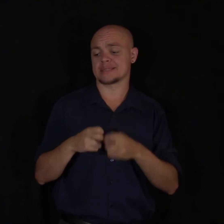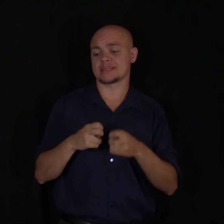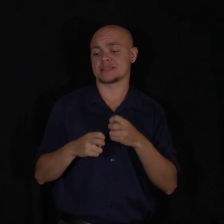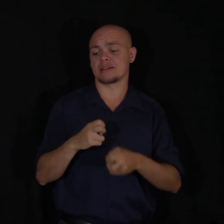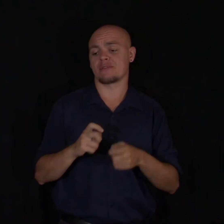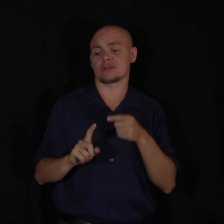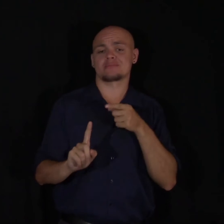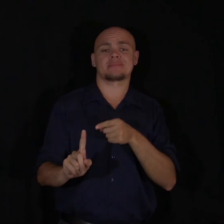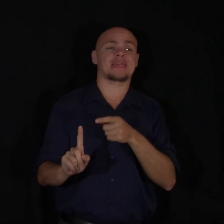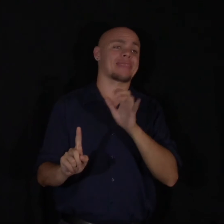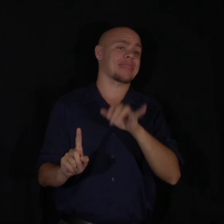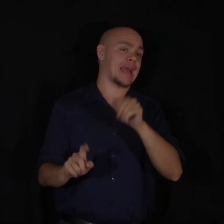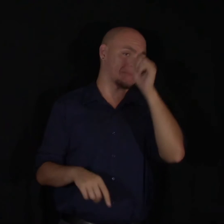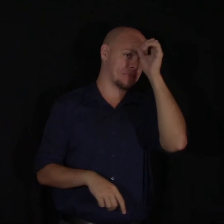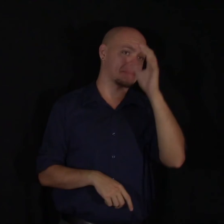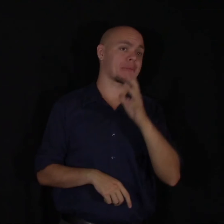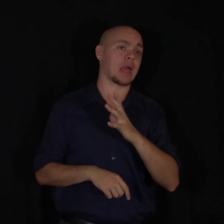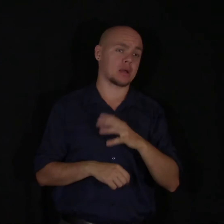be that man.